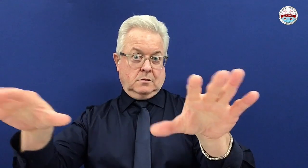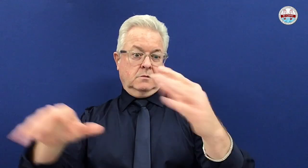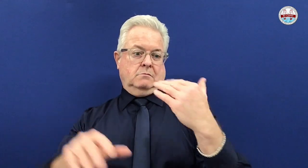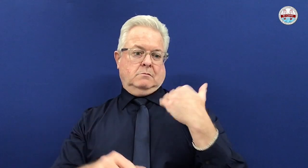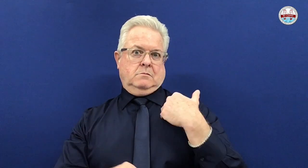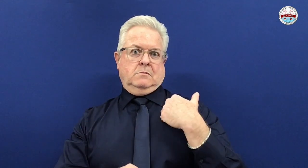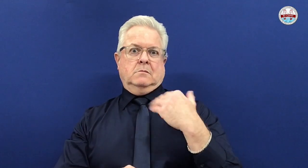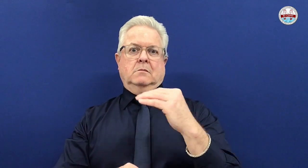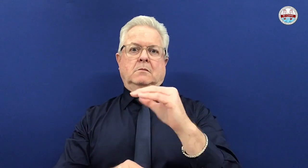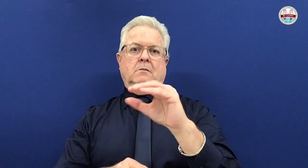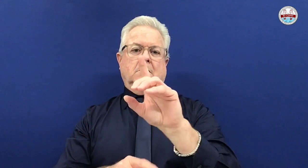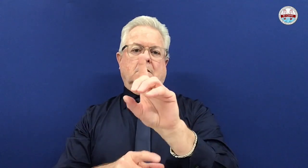Island sent out.